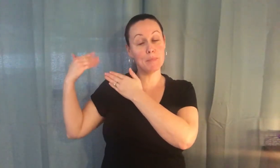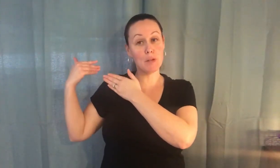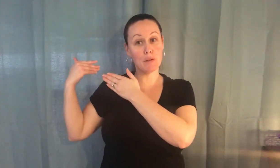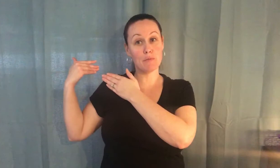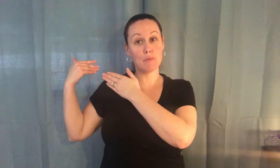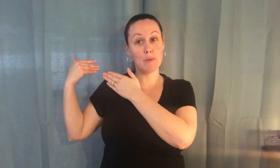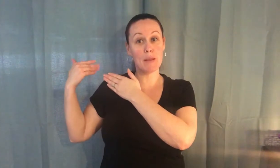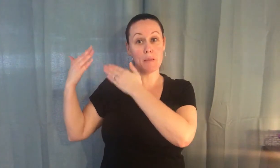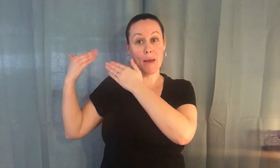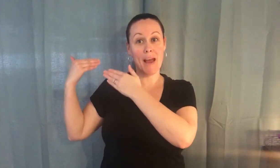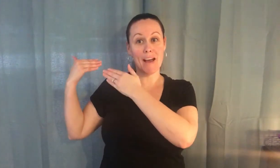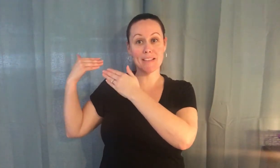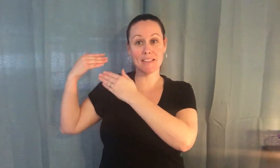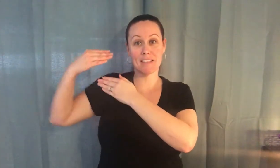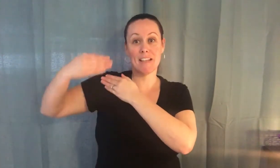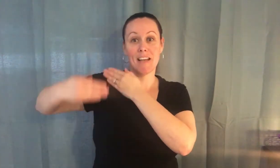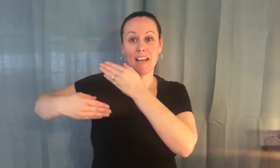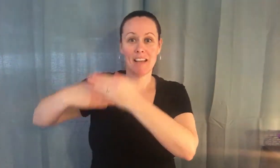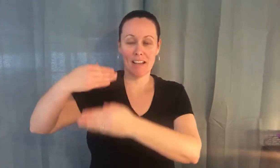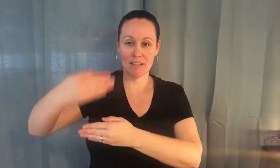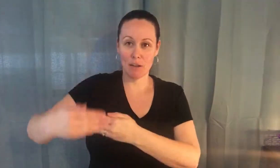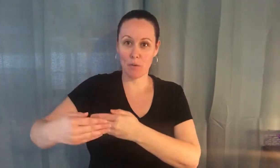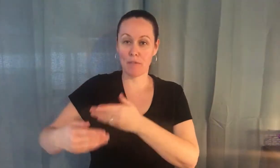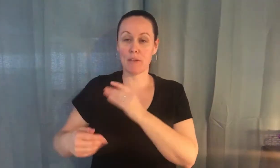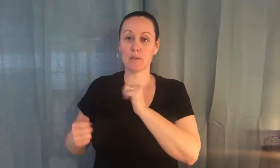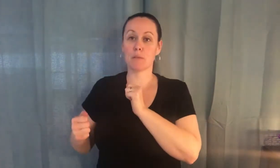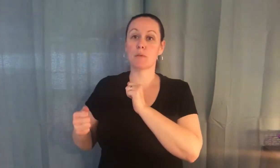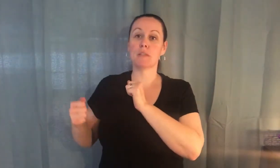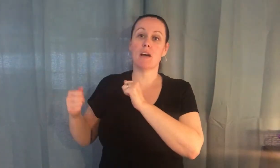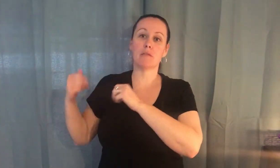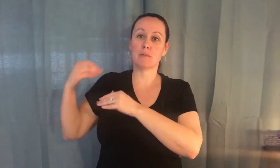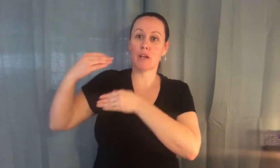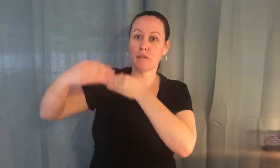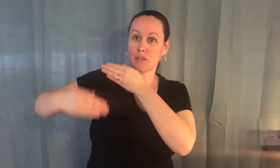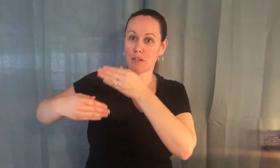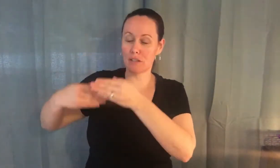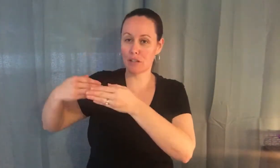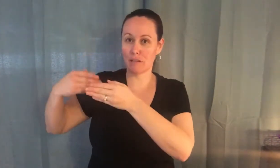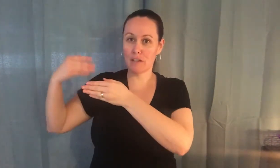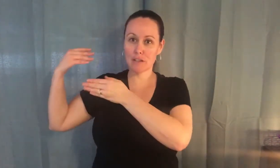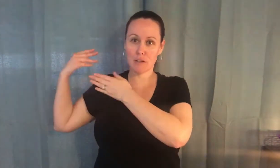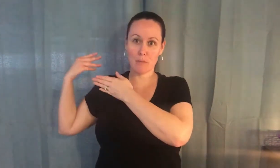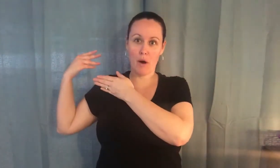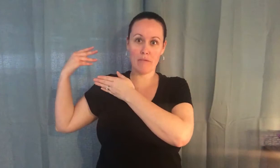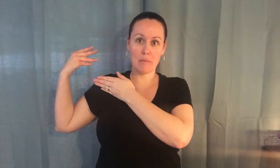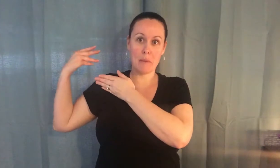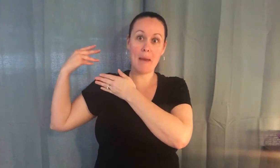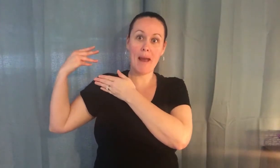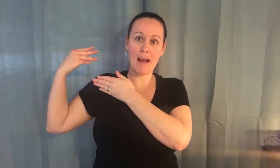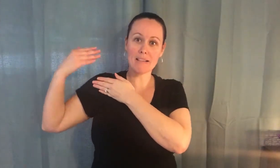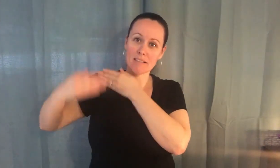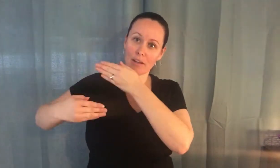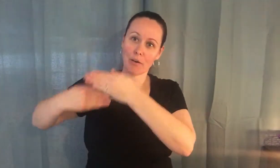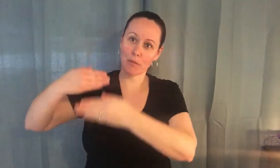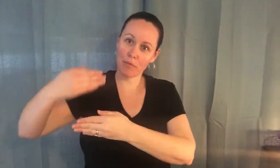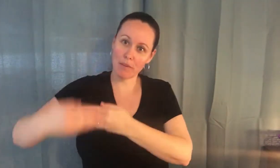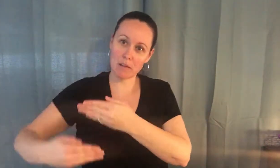know, in the past. So if things are moved down from generation to generation, they're brought from the past. So that's a good